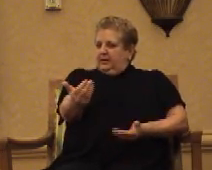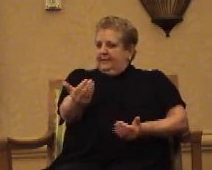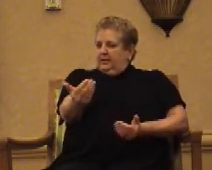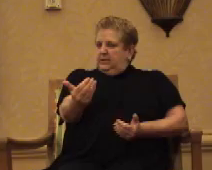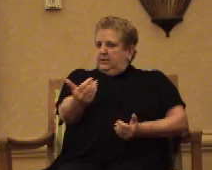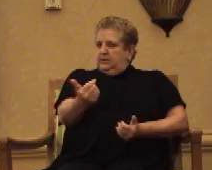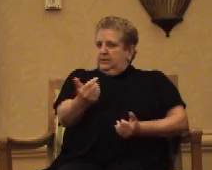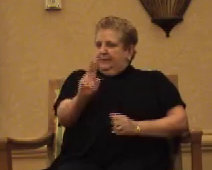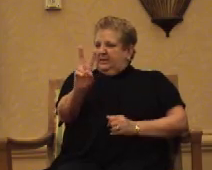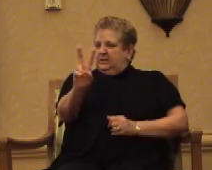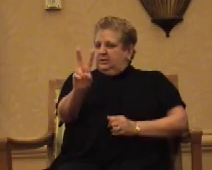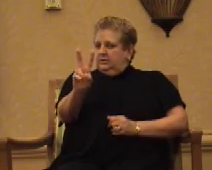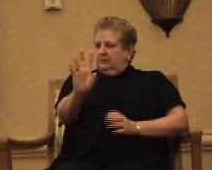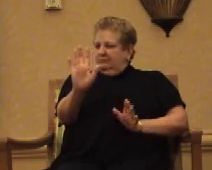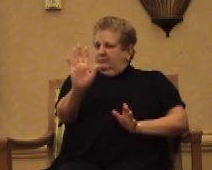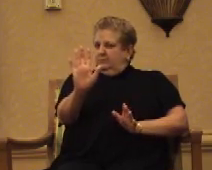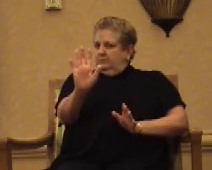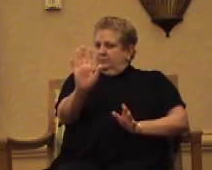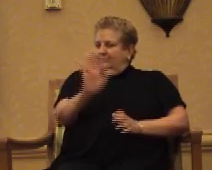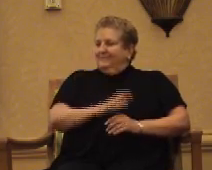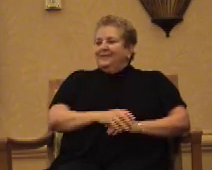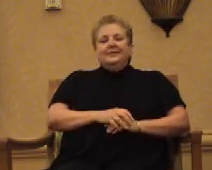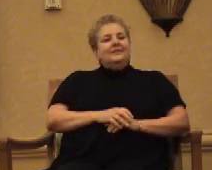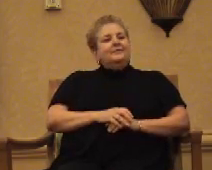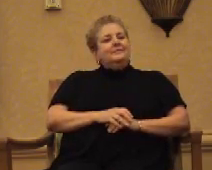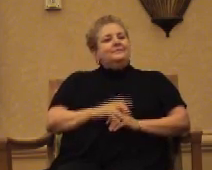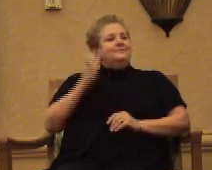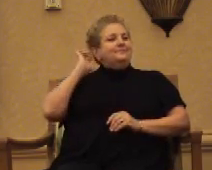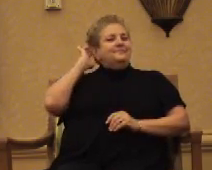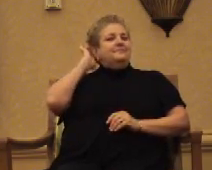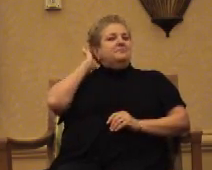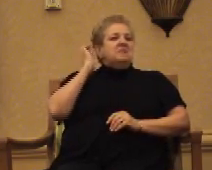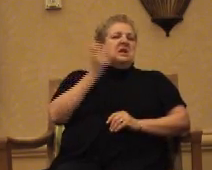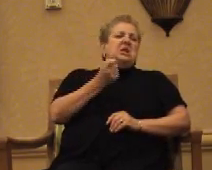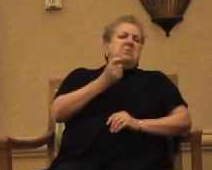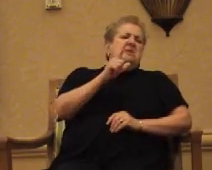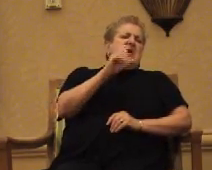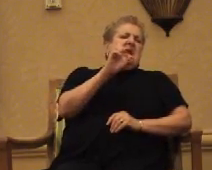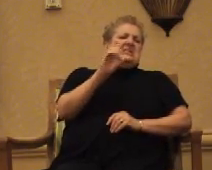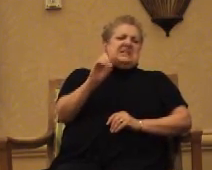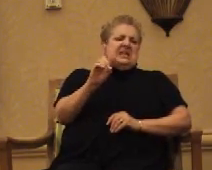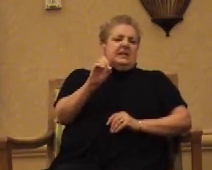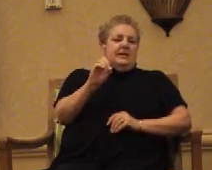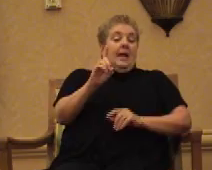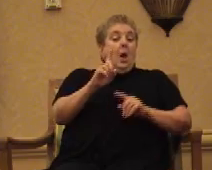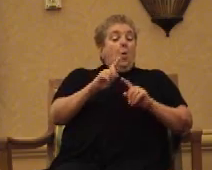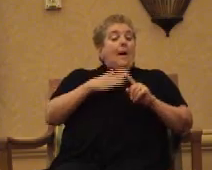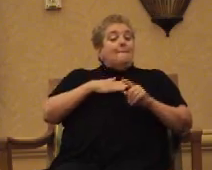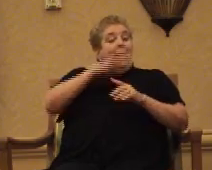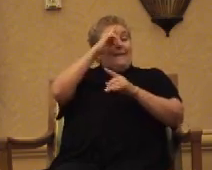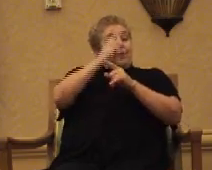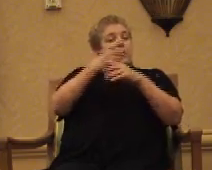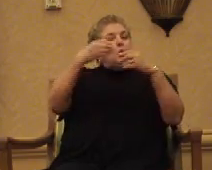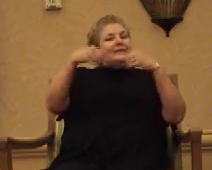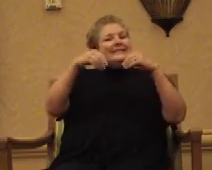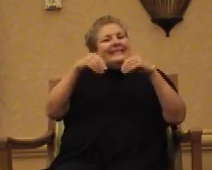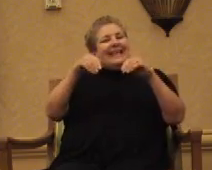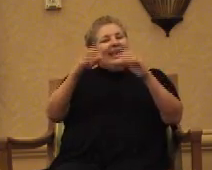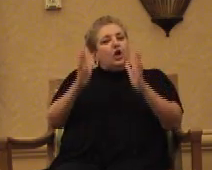Peace. Did a little LSD. Well, my brother was the dealer in Beverly Hills, so we always had an array